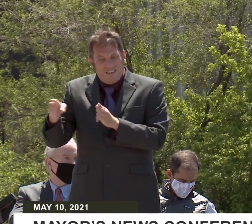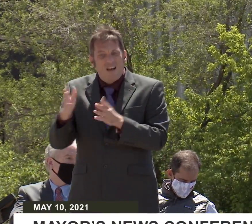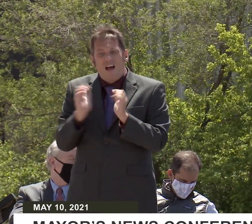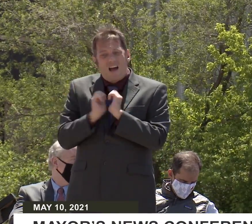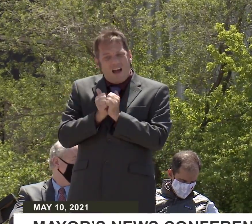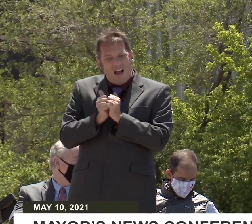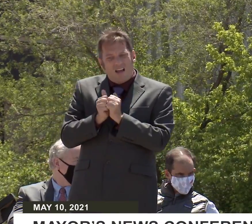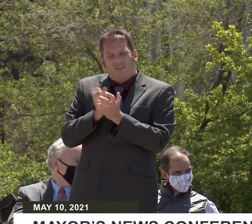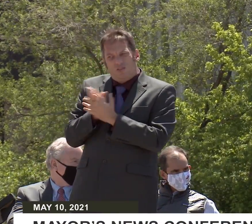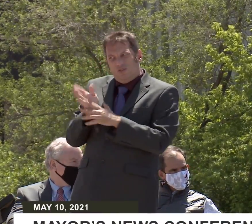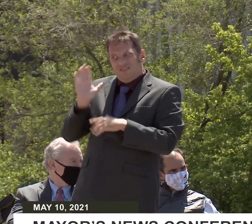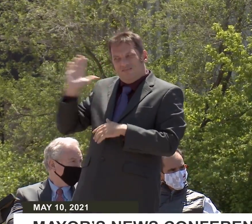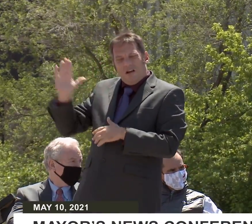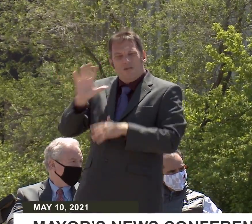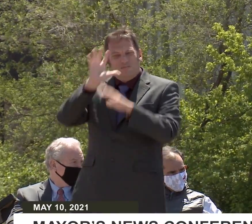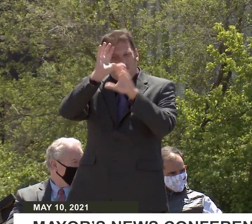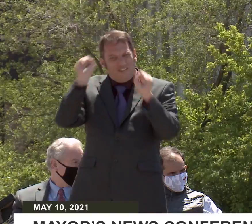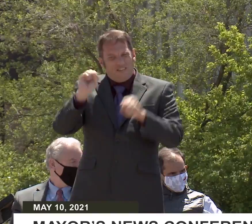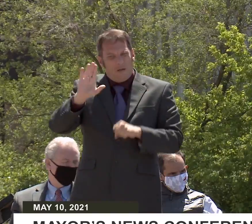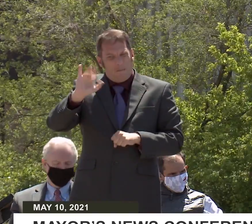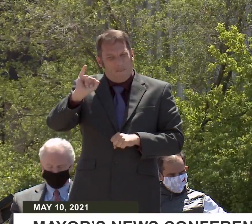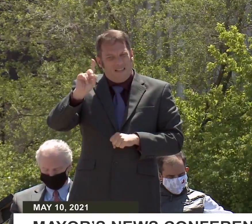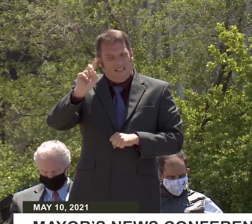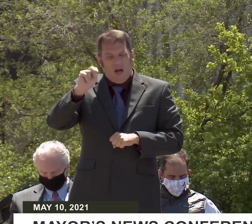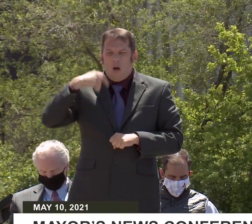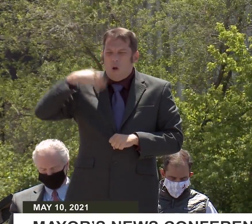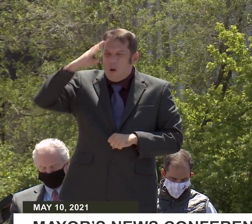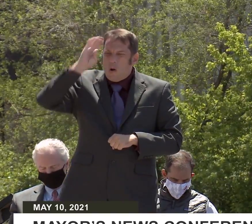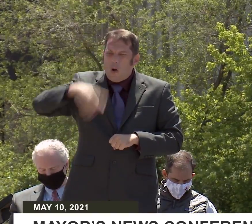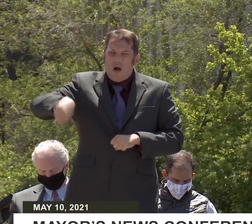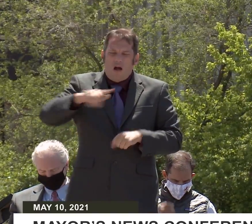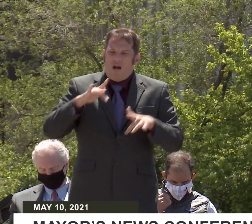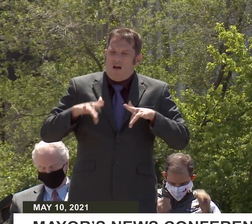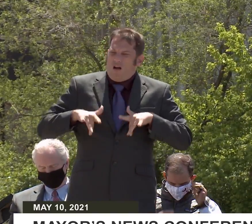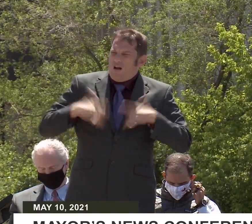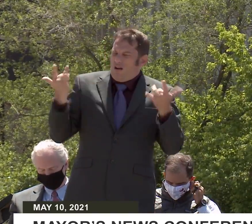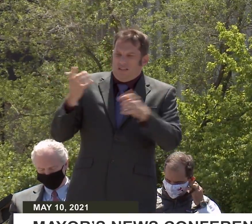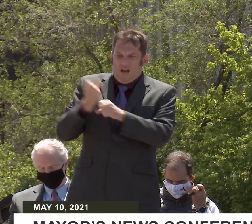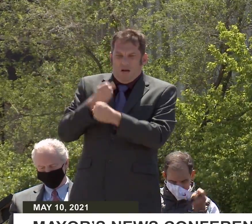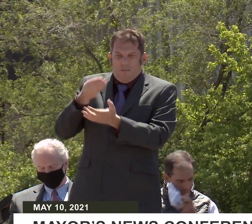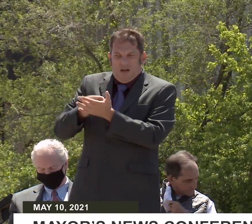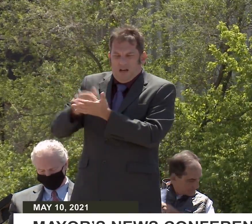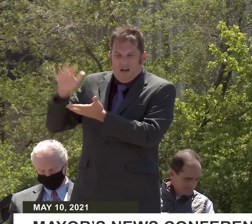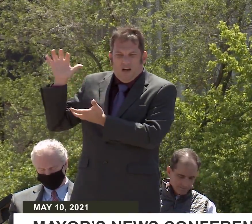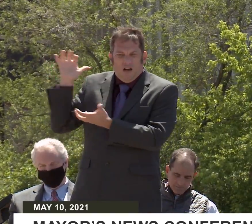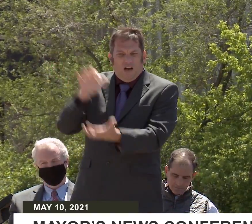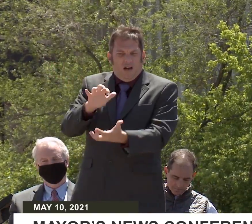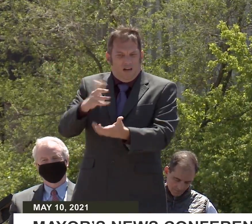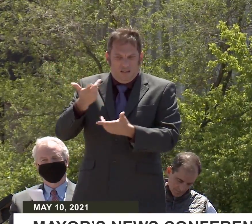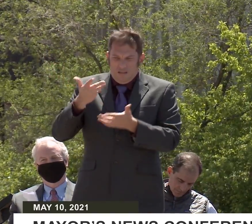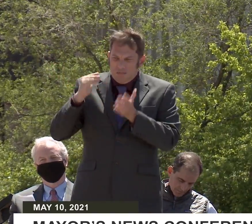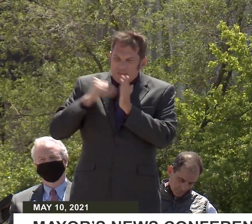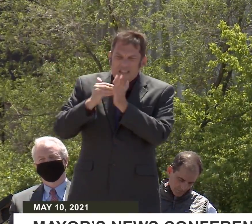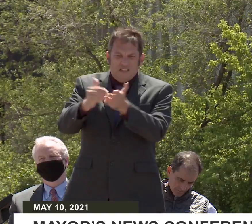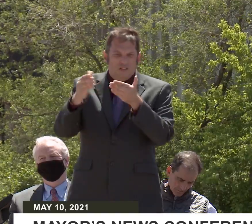get that $670 million of funds put to good use. We're proud to be part of